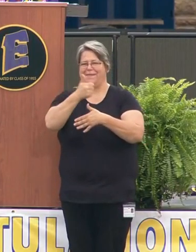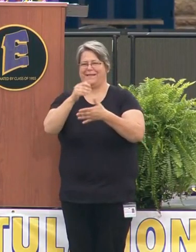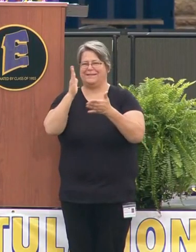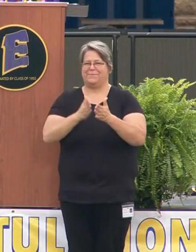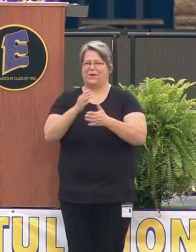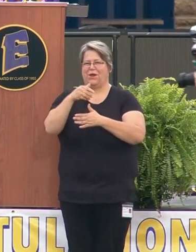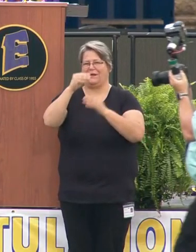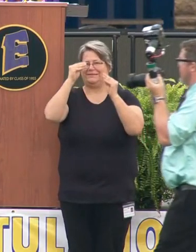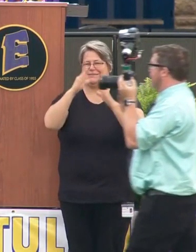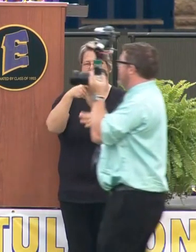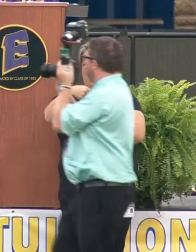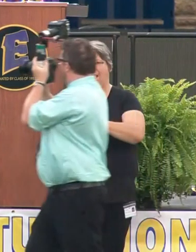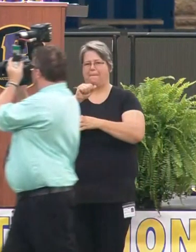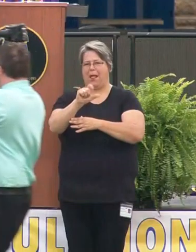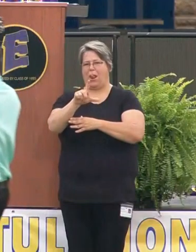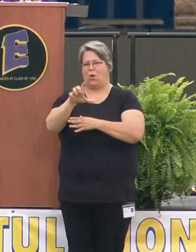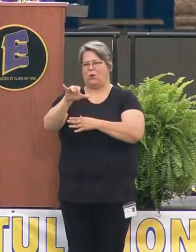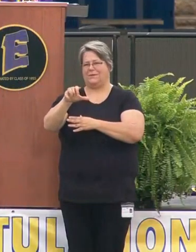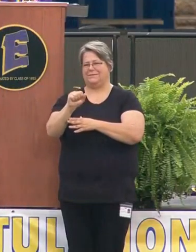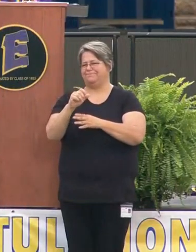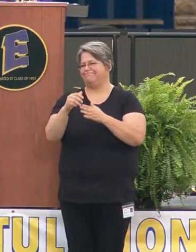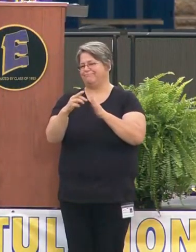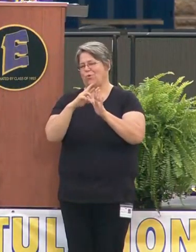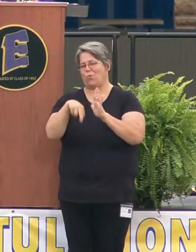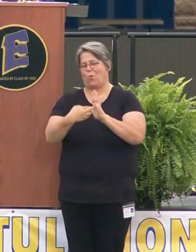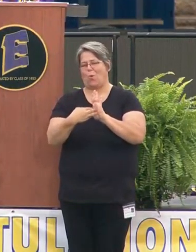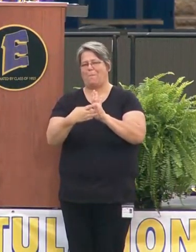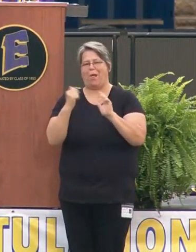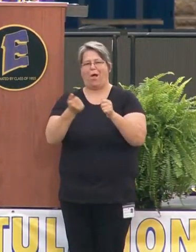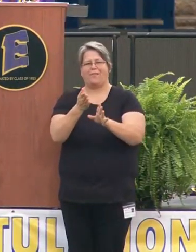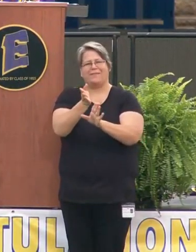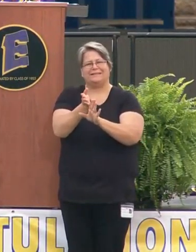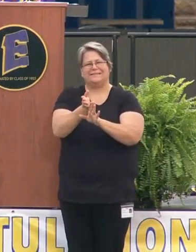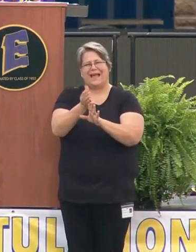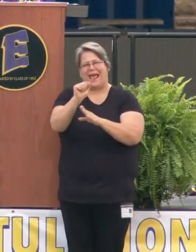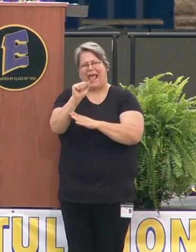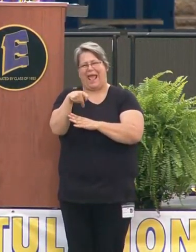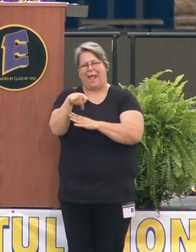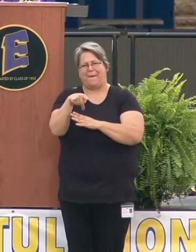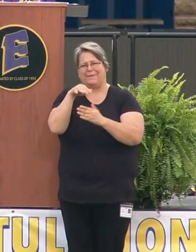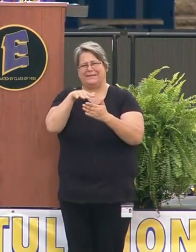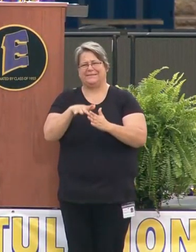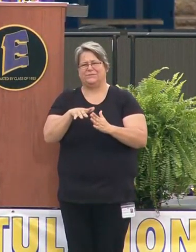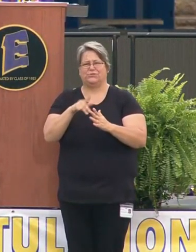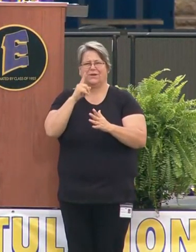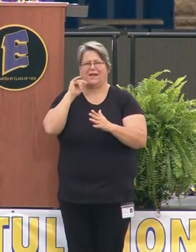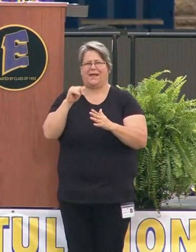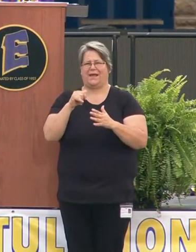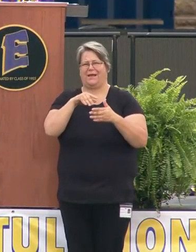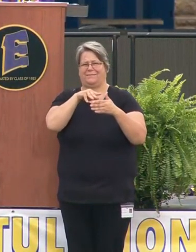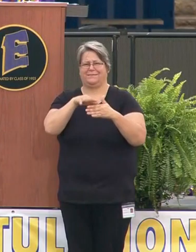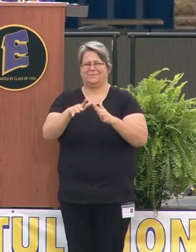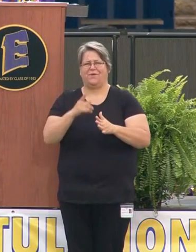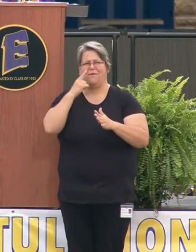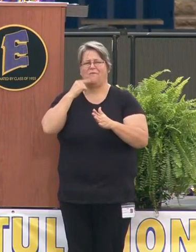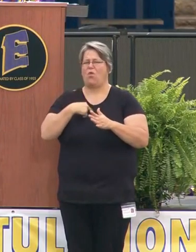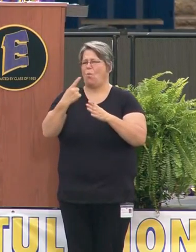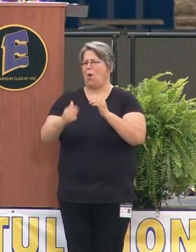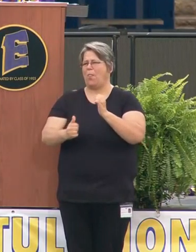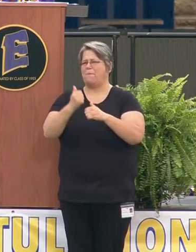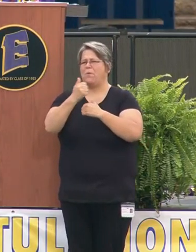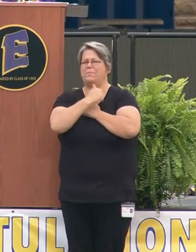Pelochi, who is a role model to all. As our AP Psychology teacher and Student Congress advisor, Mrs. Pelochi is truly one of the